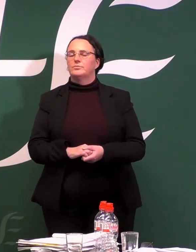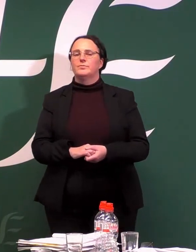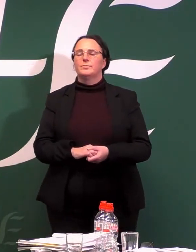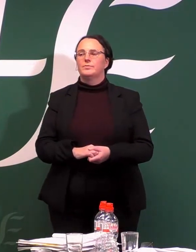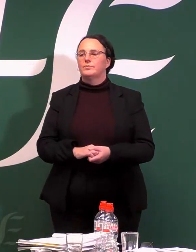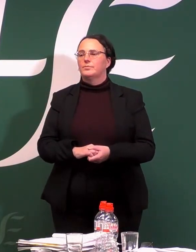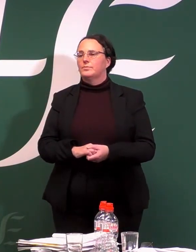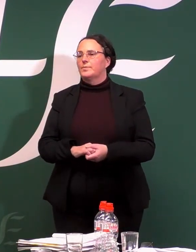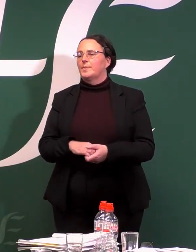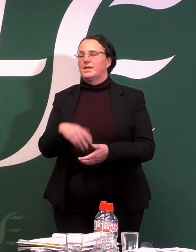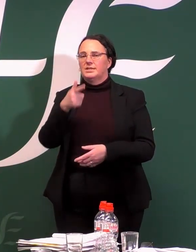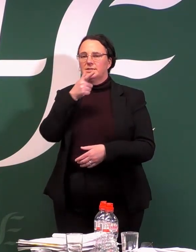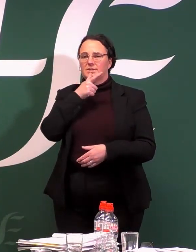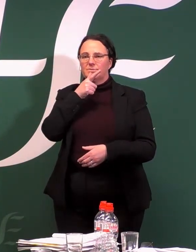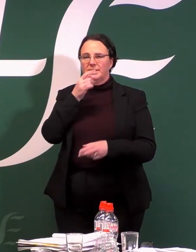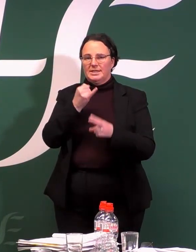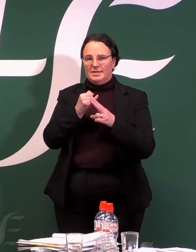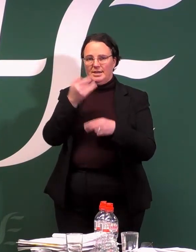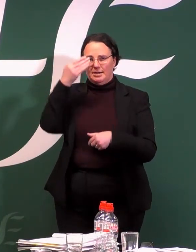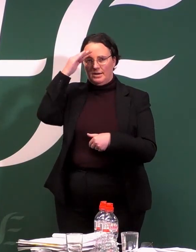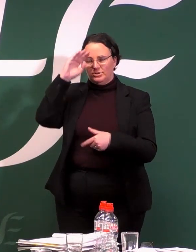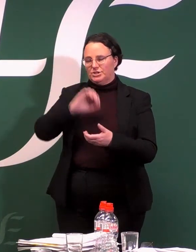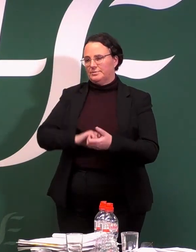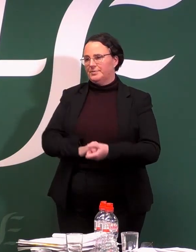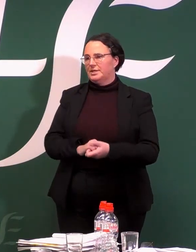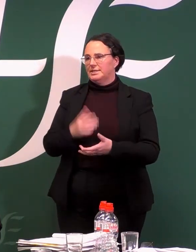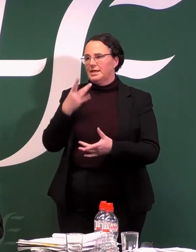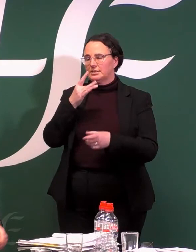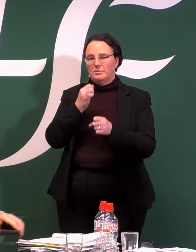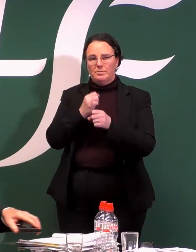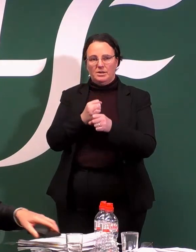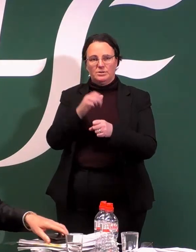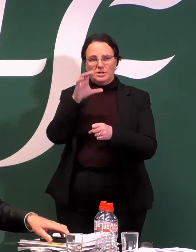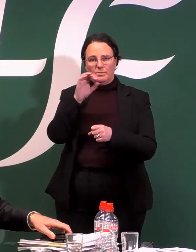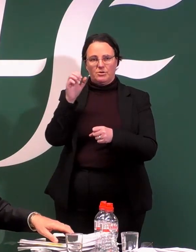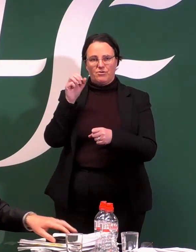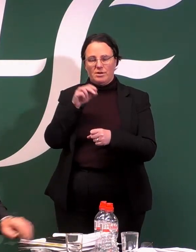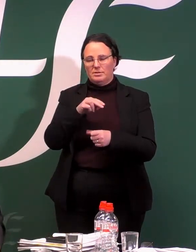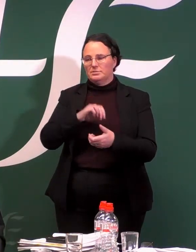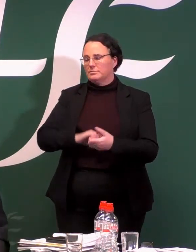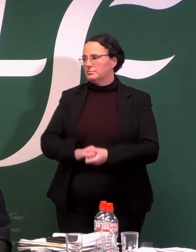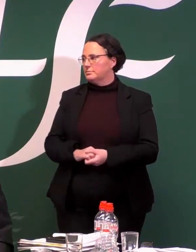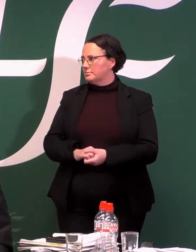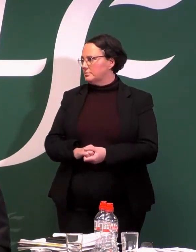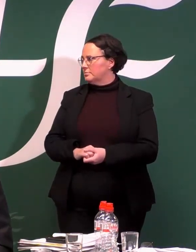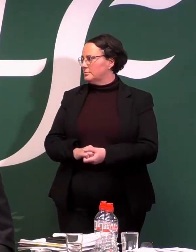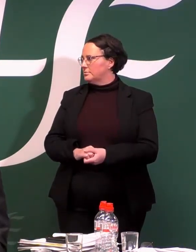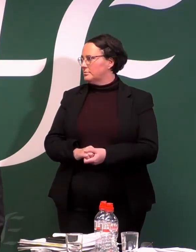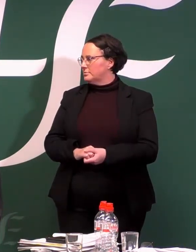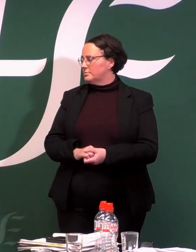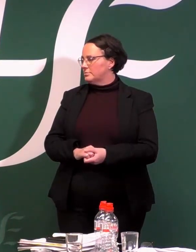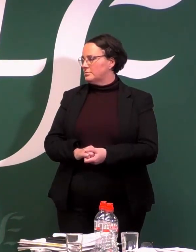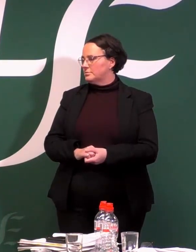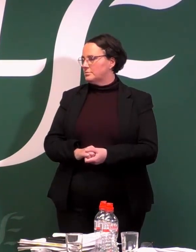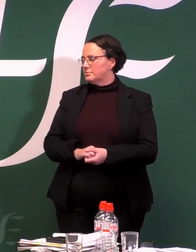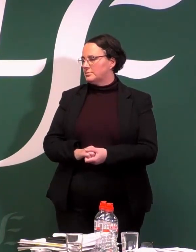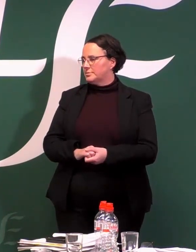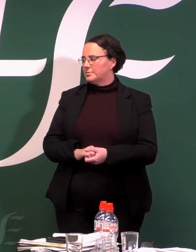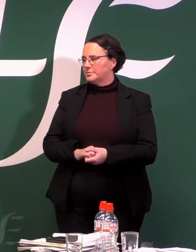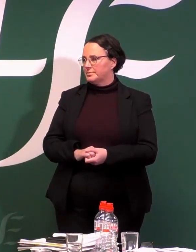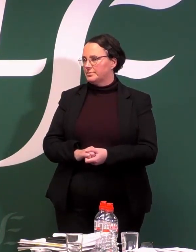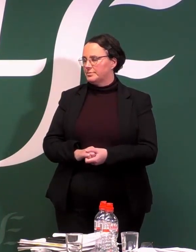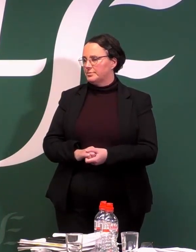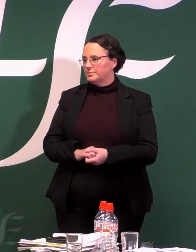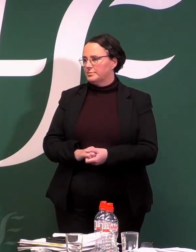Colin an scale faoi Omicron, Dr. Henry. Well, it's cúis imní doing gohfuil an tarraic uair seo anis